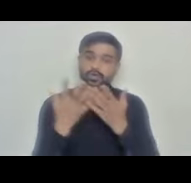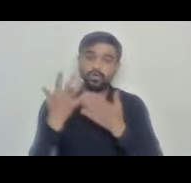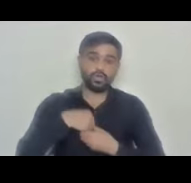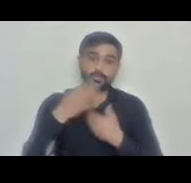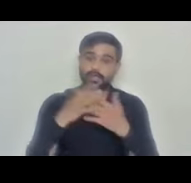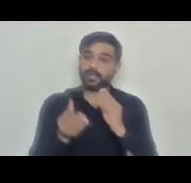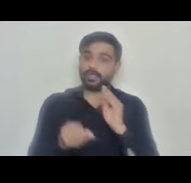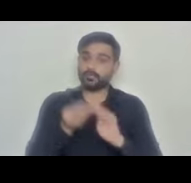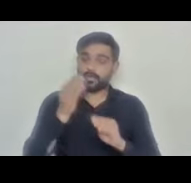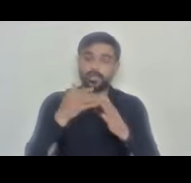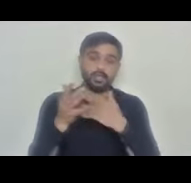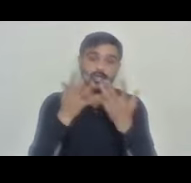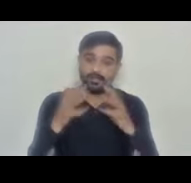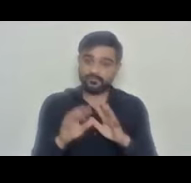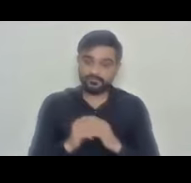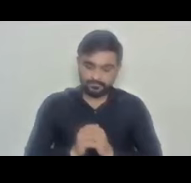more. However,